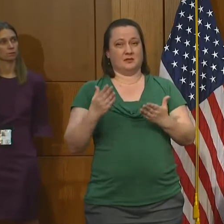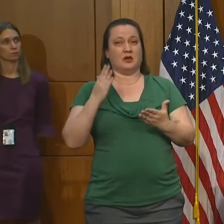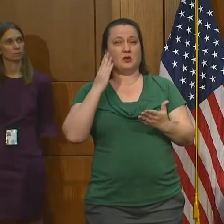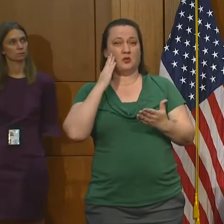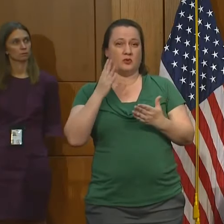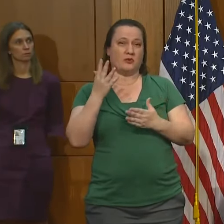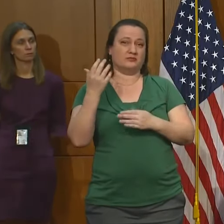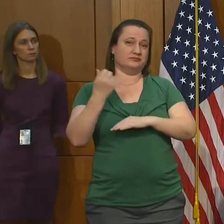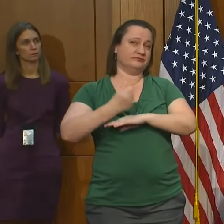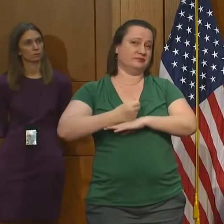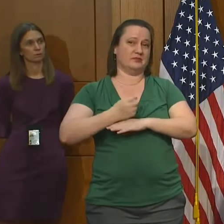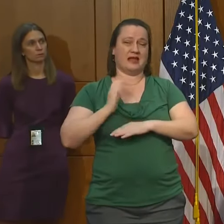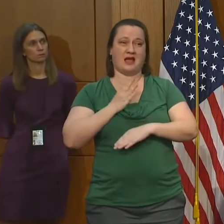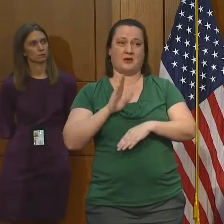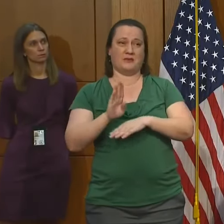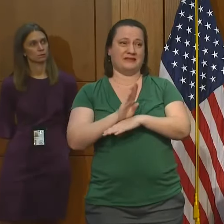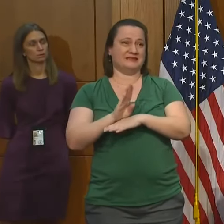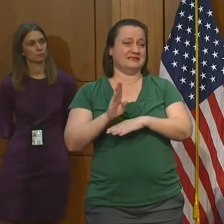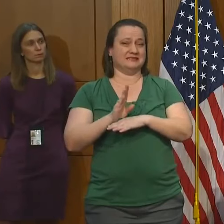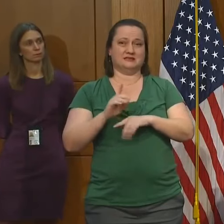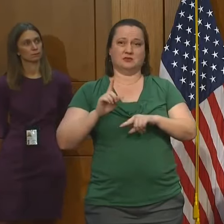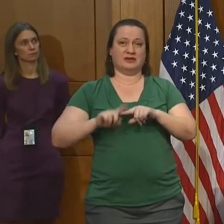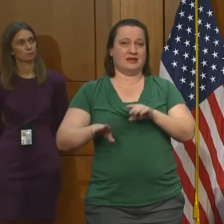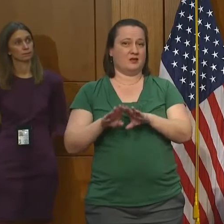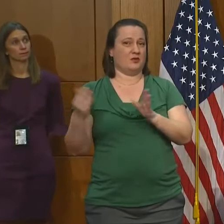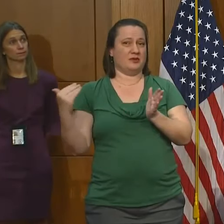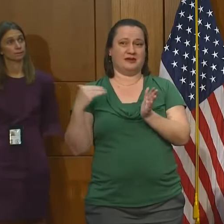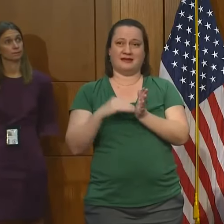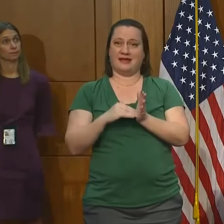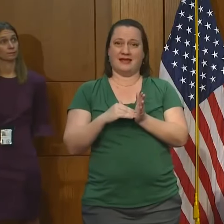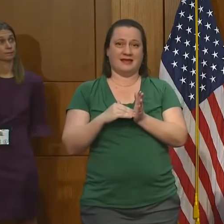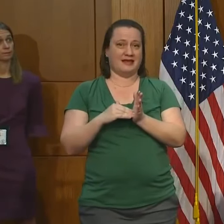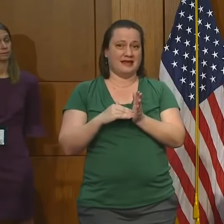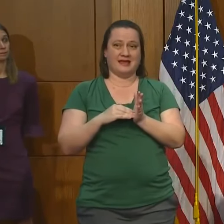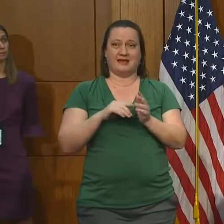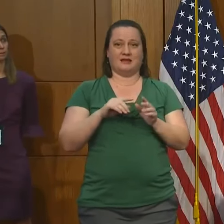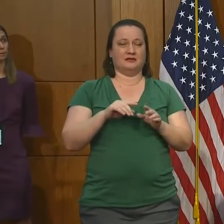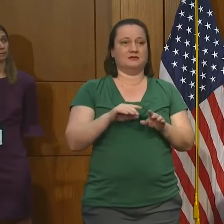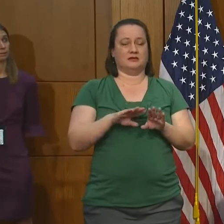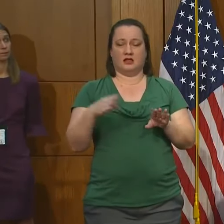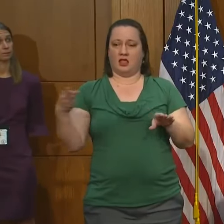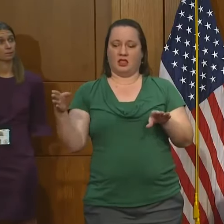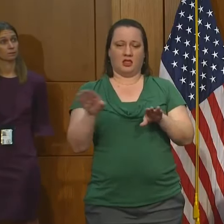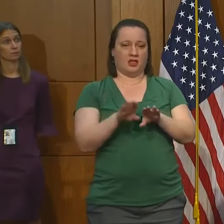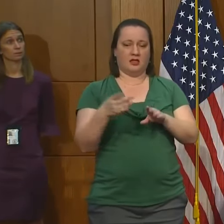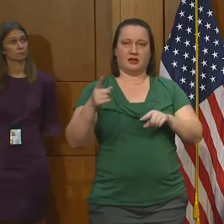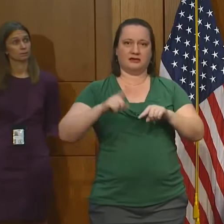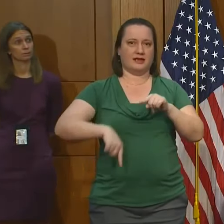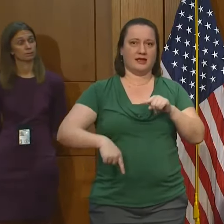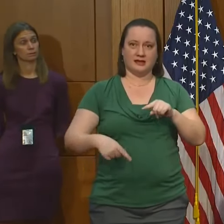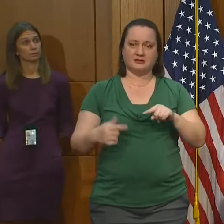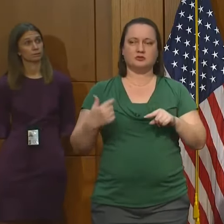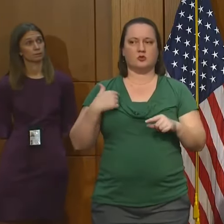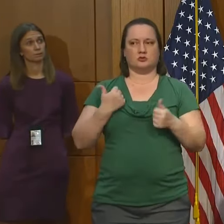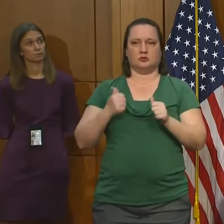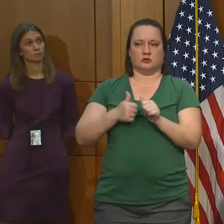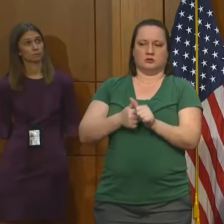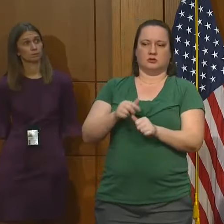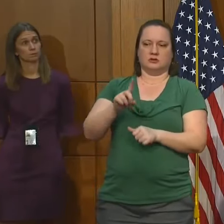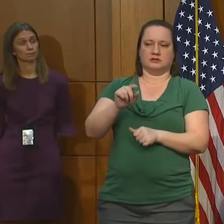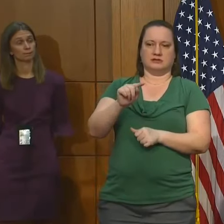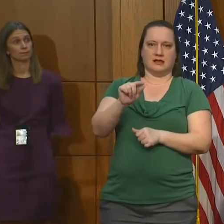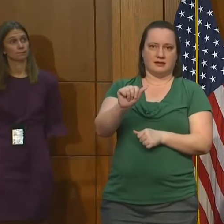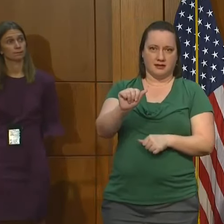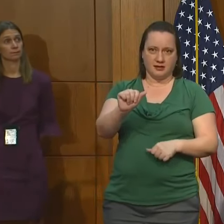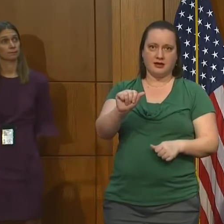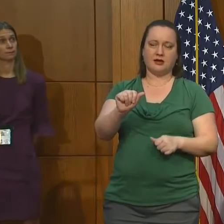never recovering. And so that's why we're trying to do this by using the data and doing it as slowly as we can, but also